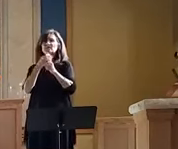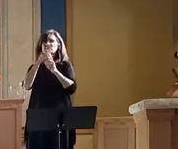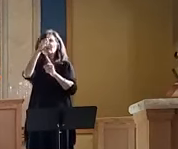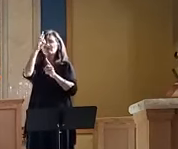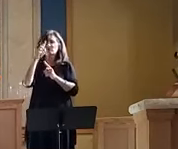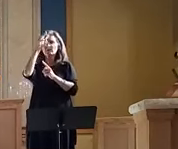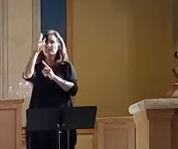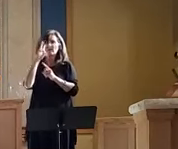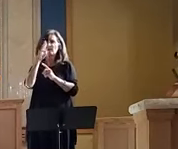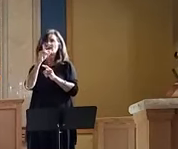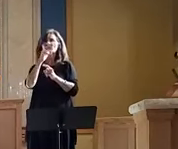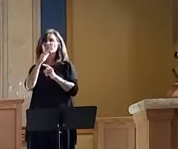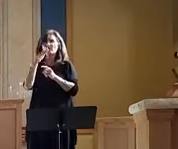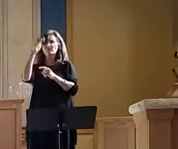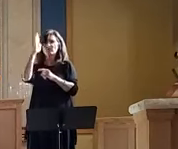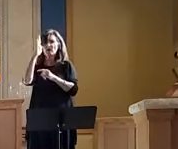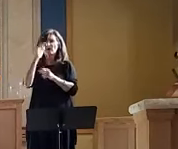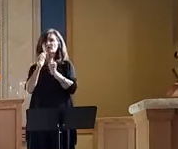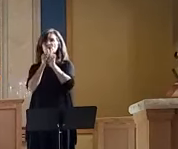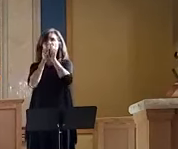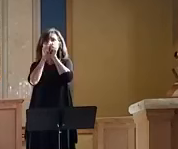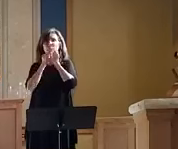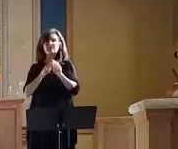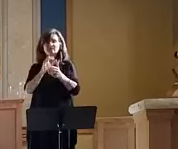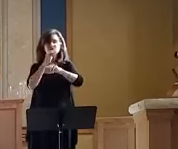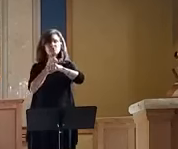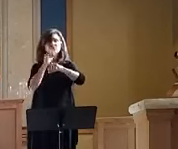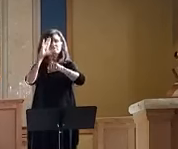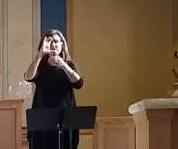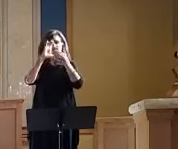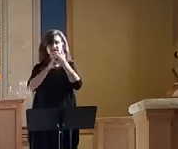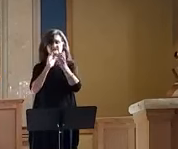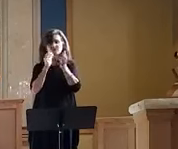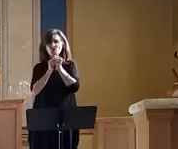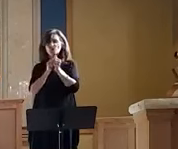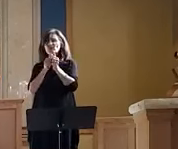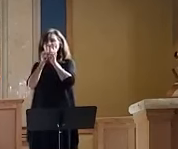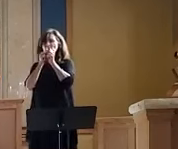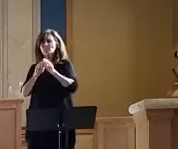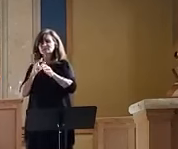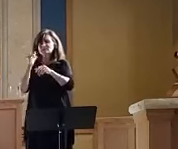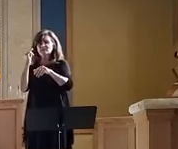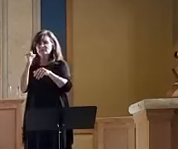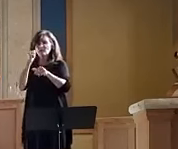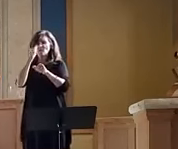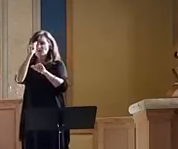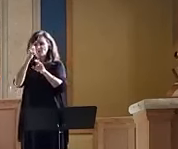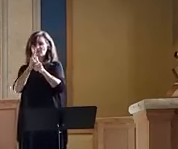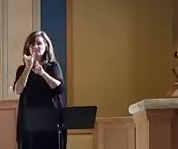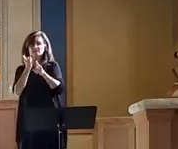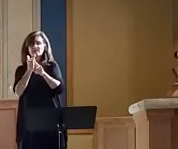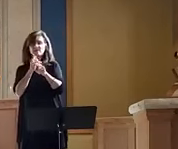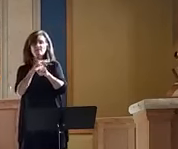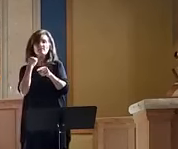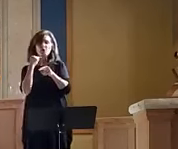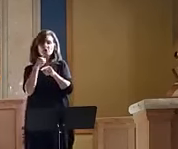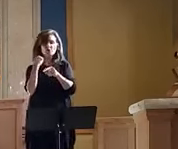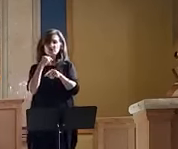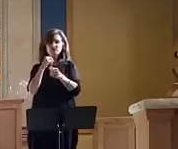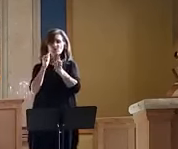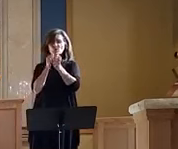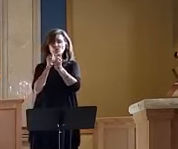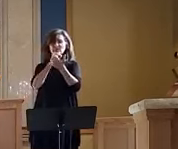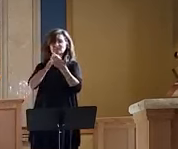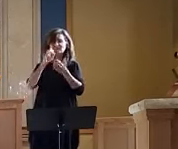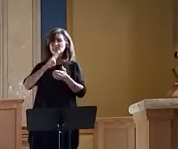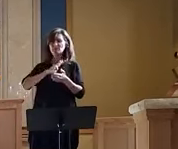Mary, Mother of God, with blessed Joseph, her spouse, with your blessed apostles and glorious martyrs, with Saint Bernadette,